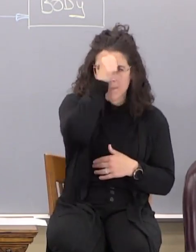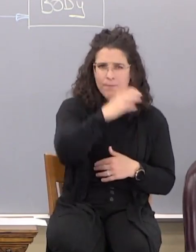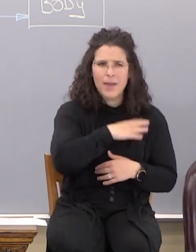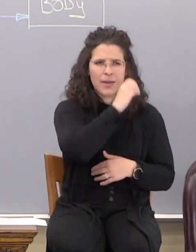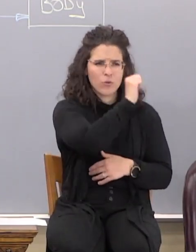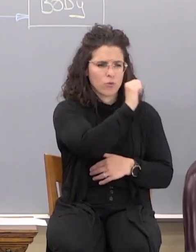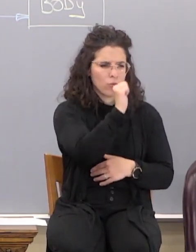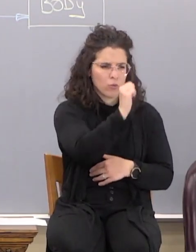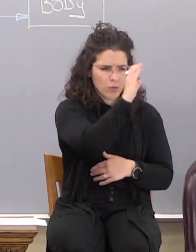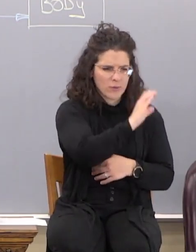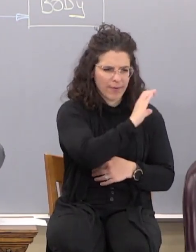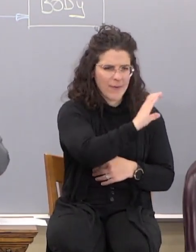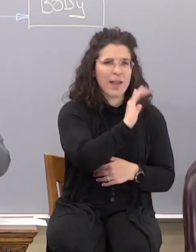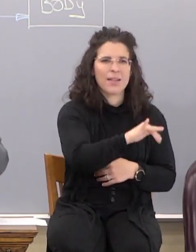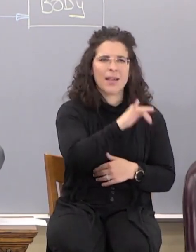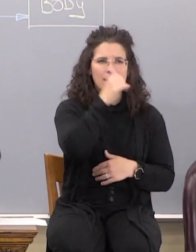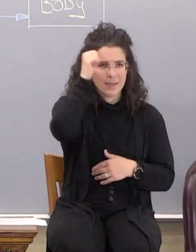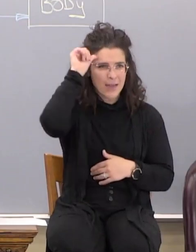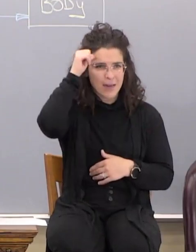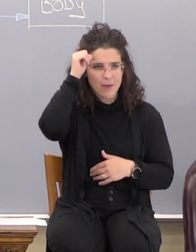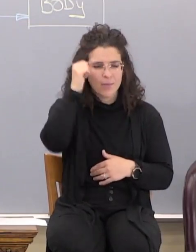crucified. Your old man, that's Adam.